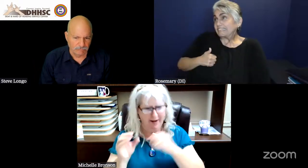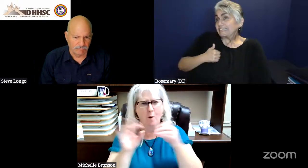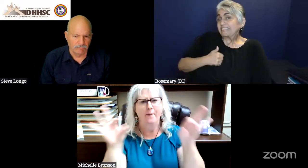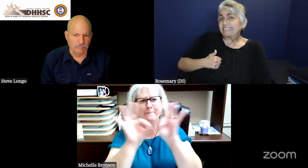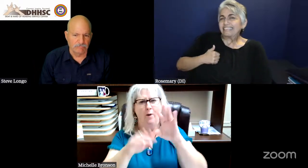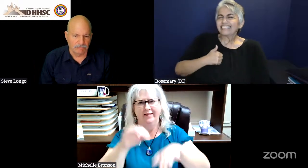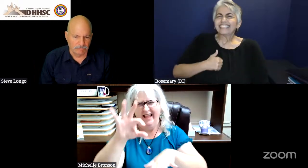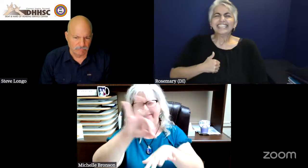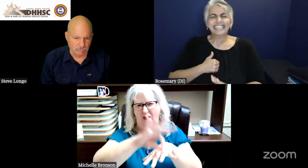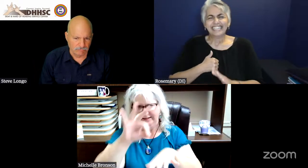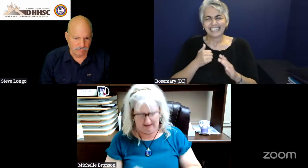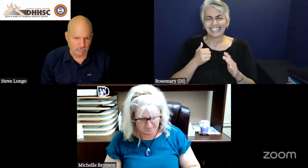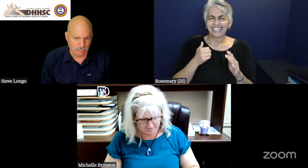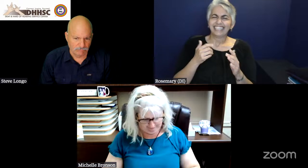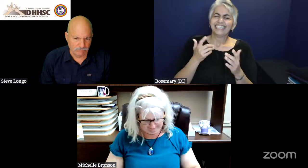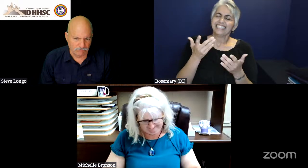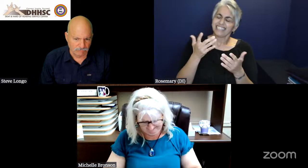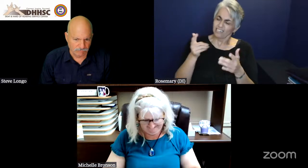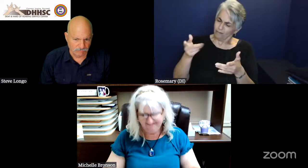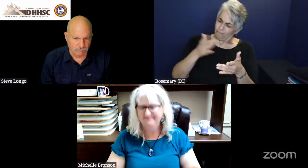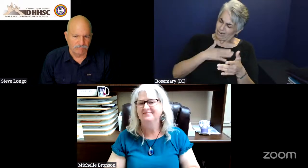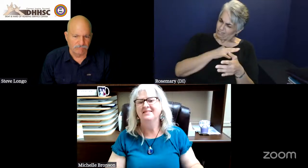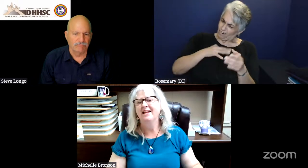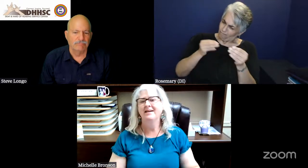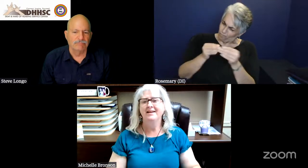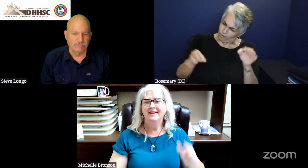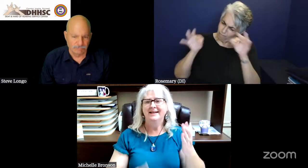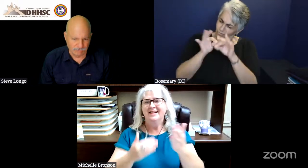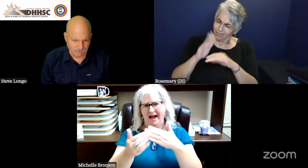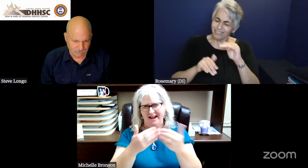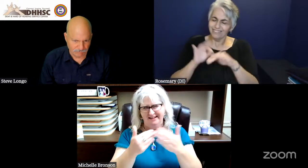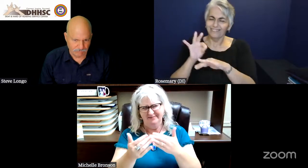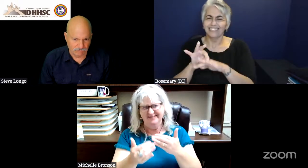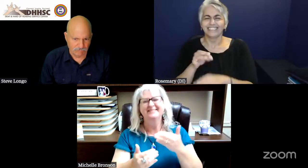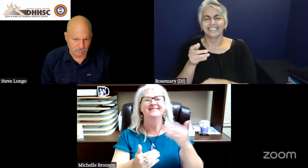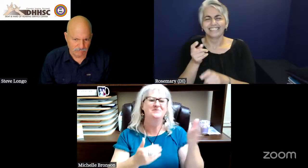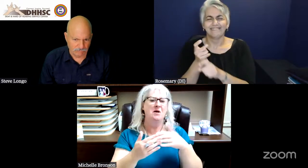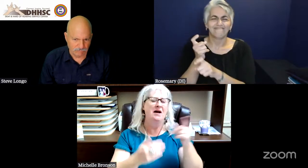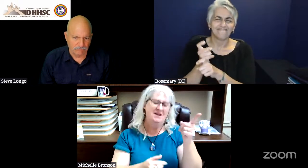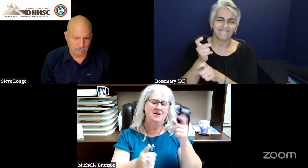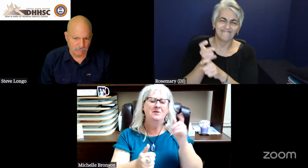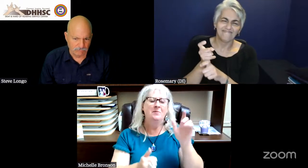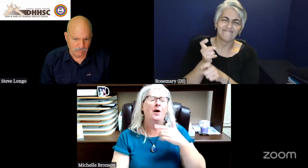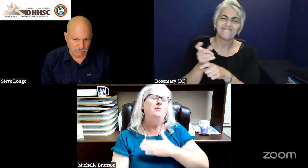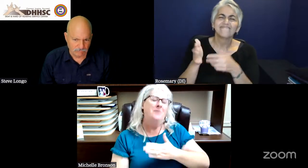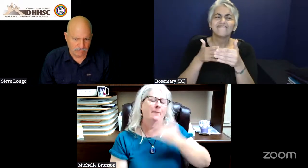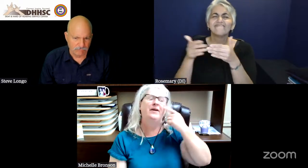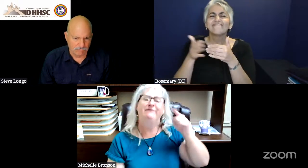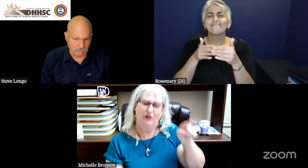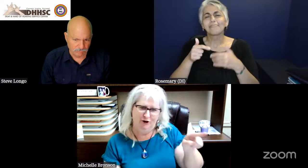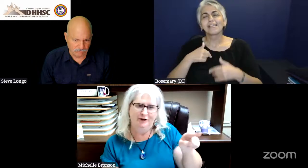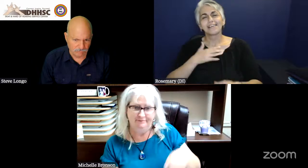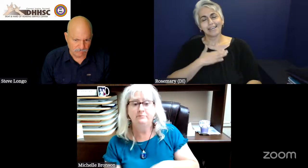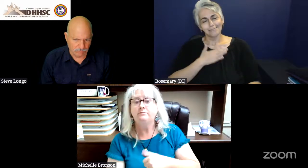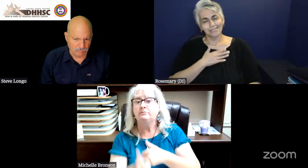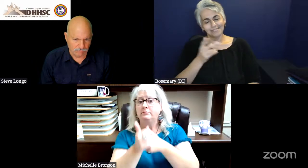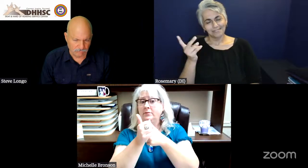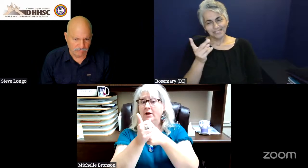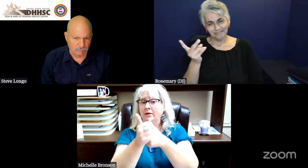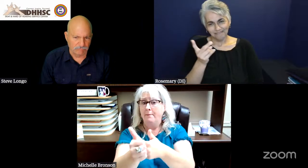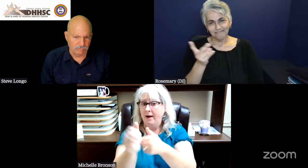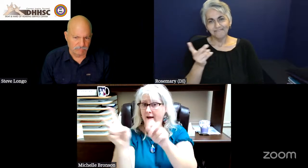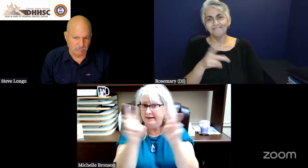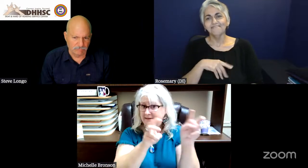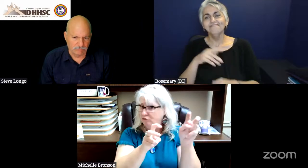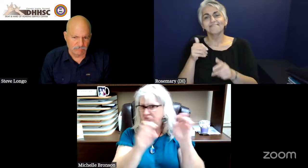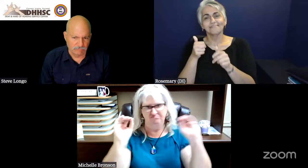next chapter of life. We are not appreciating that other people stole our interpreter, but we're happy for